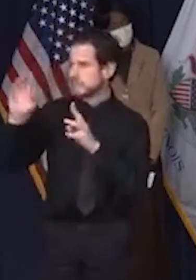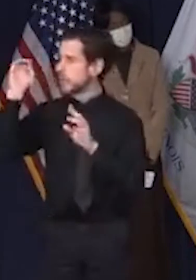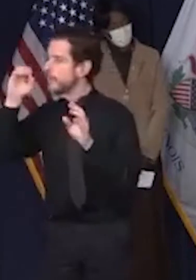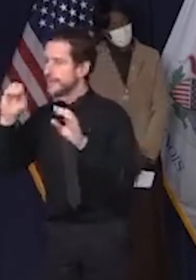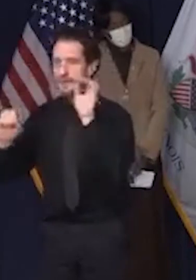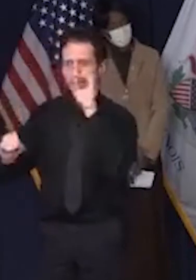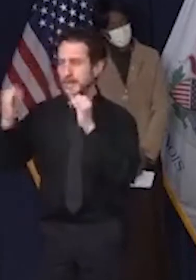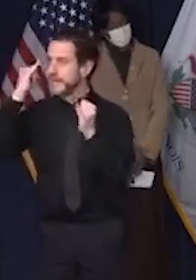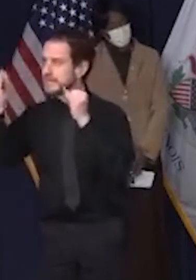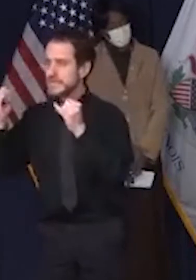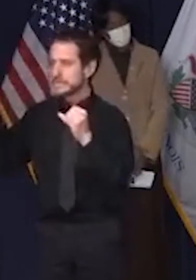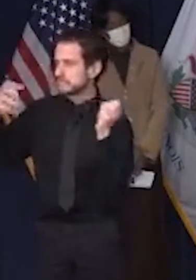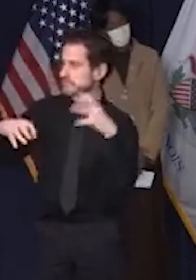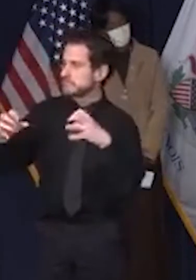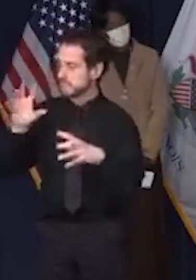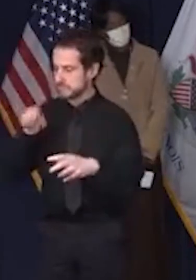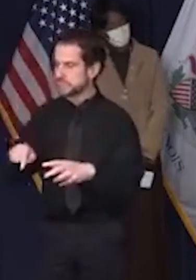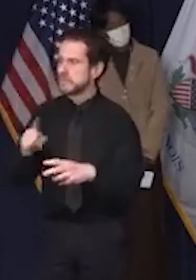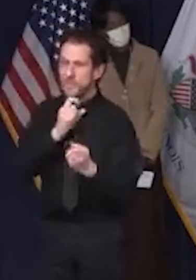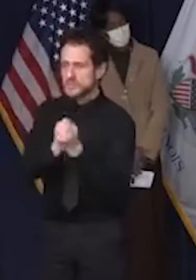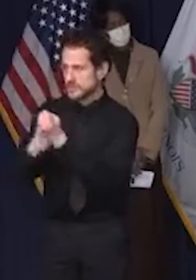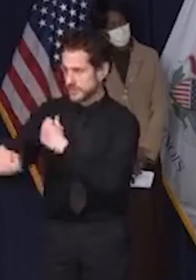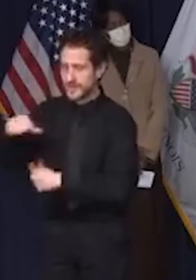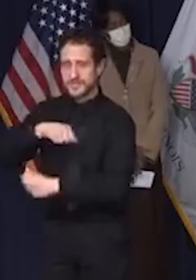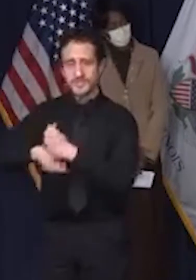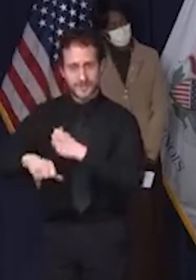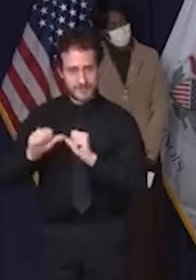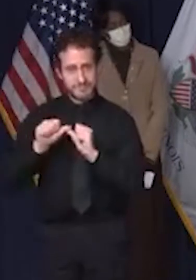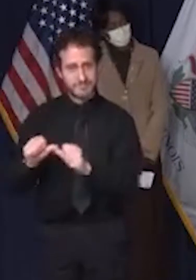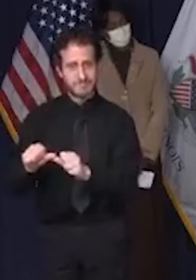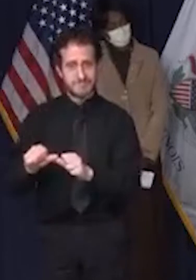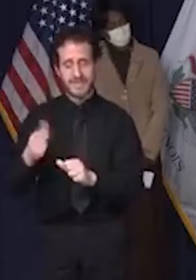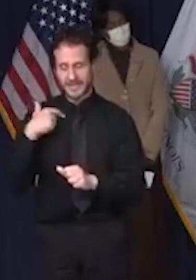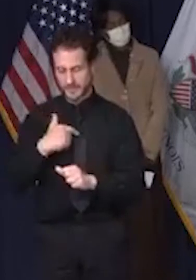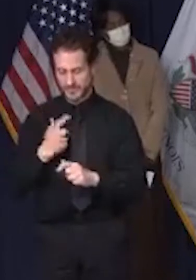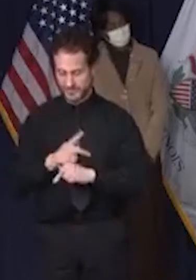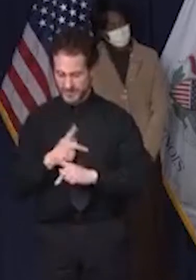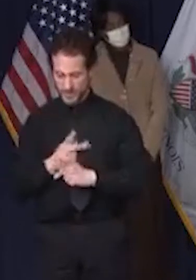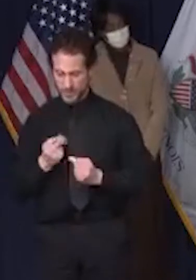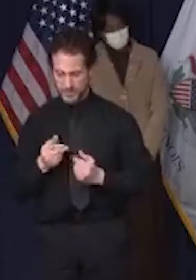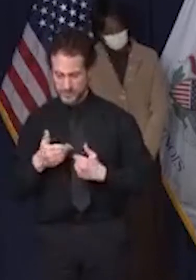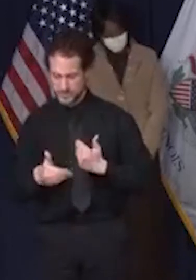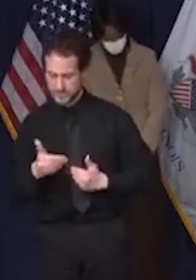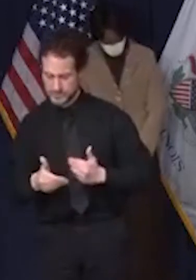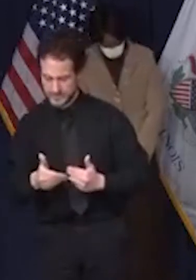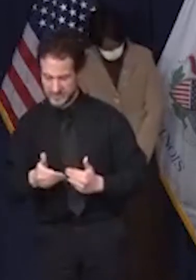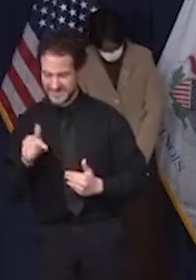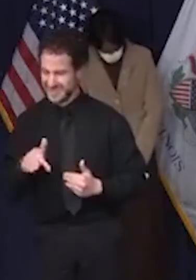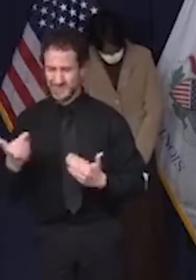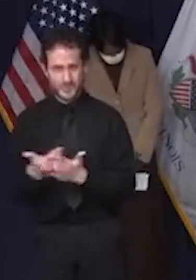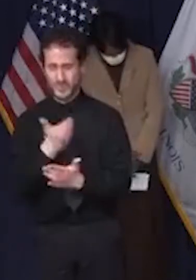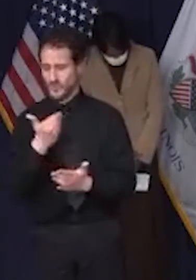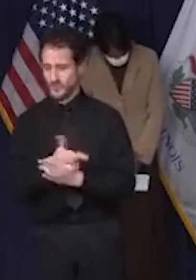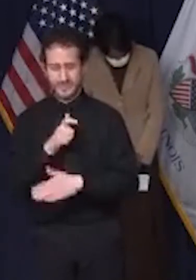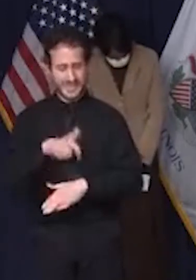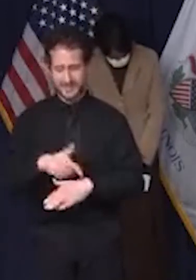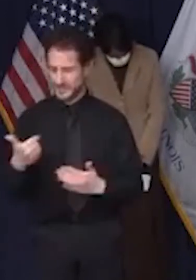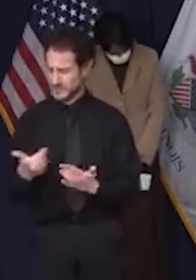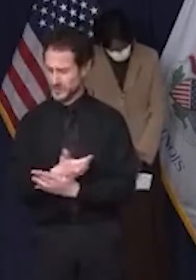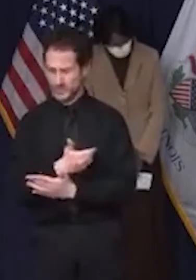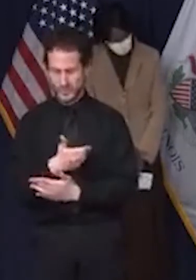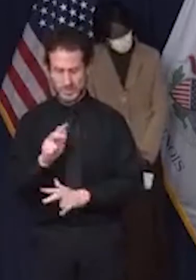ideas, and provide support to one another as we navigate through this uncharted water. We are